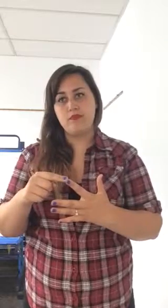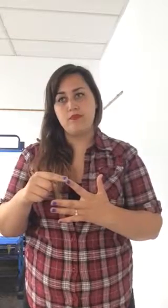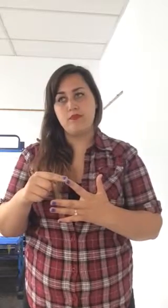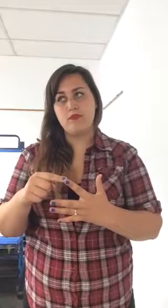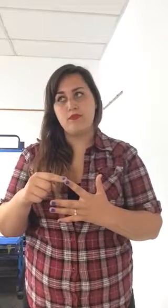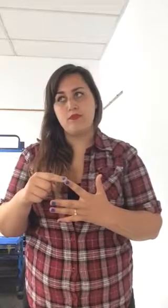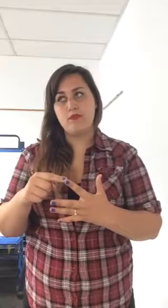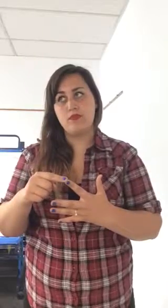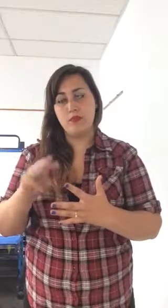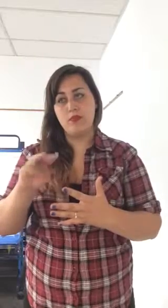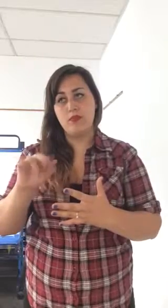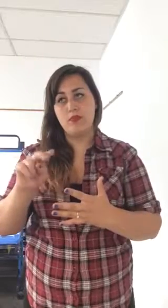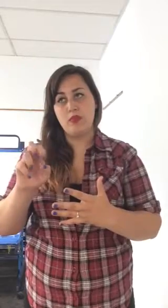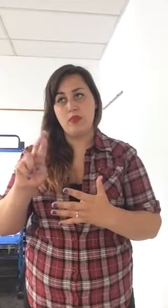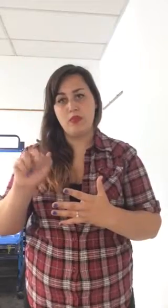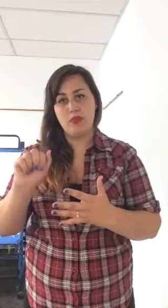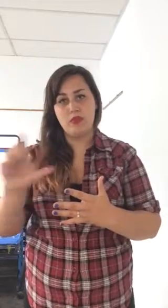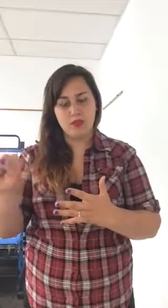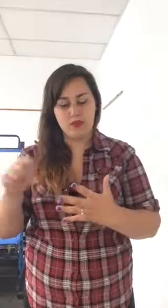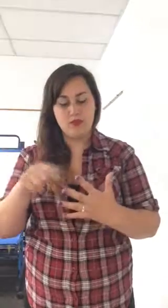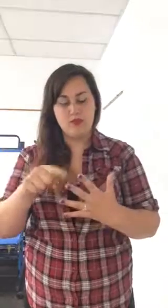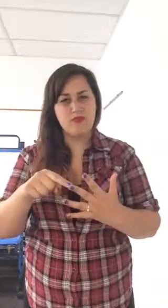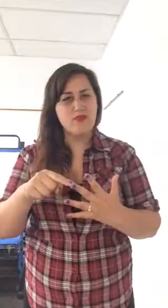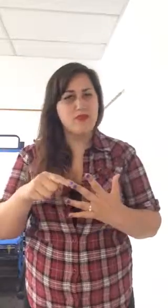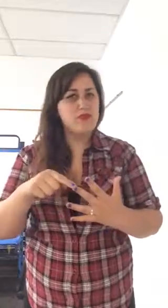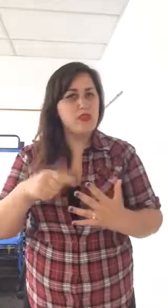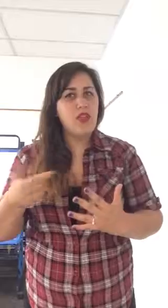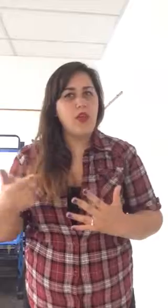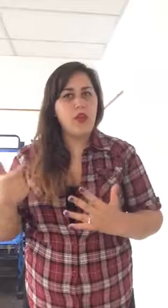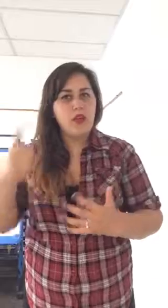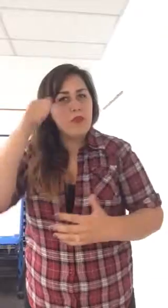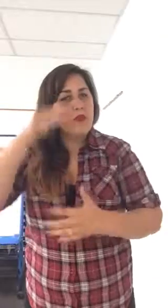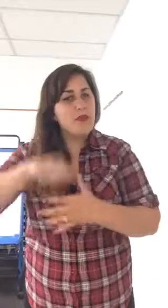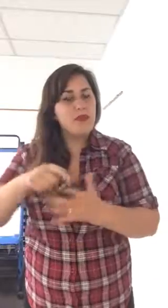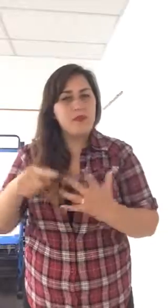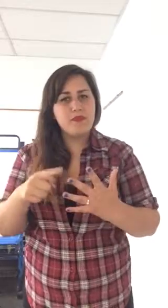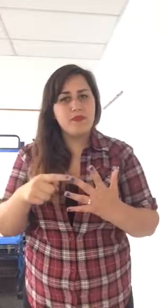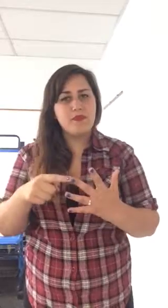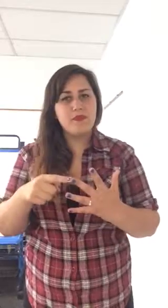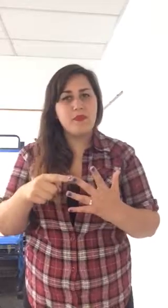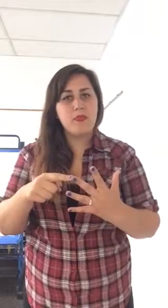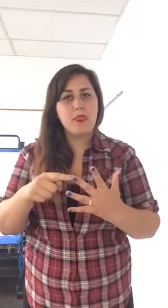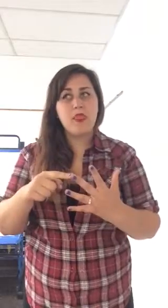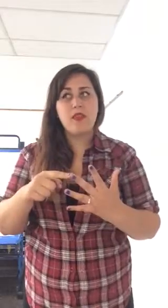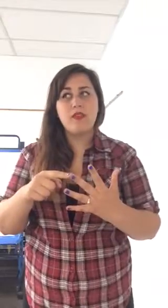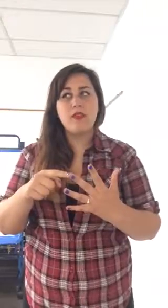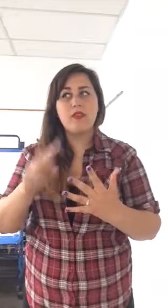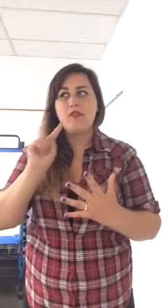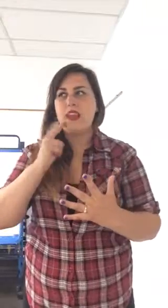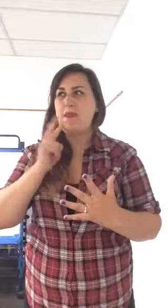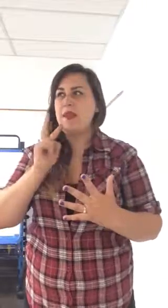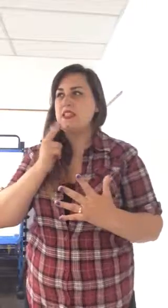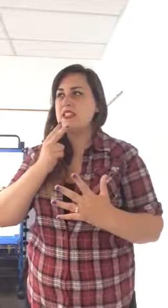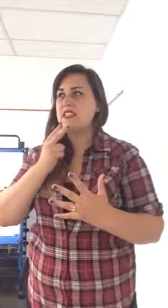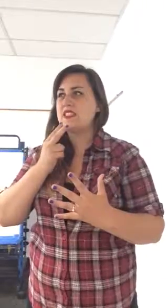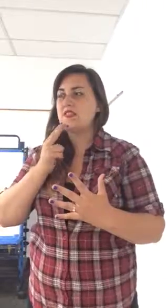Yeah, good. Minerals. That's great. Well, we got calcium. Is there another one that you remember our discussion with? Vitamins. Vitamins and minerals are 2 different things. We have a group